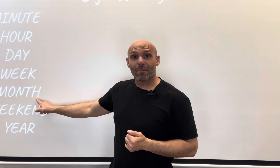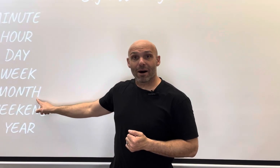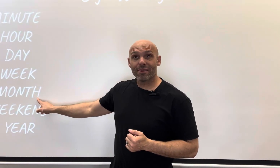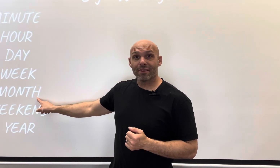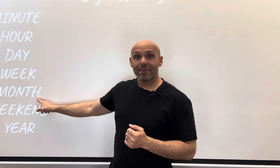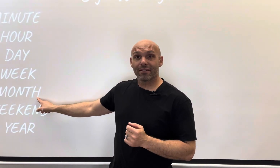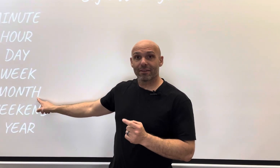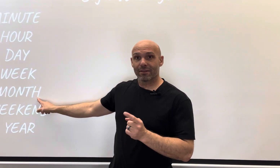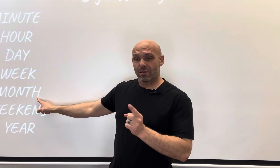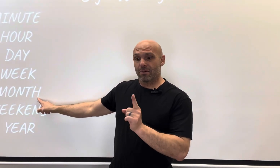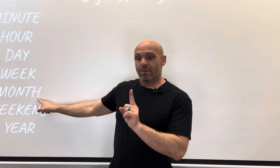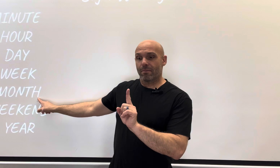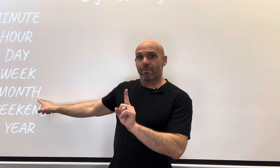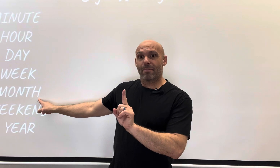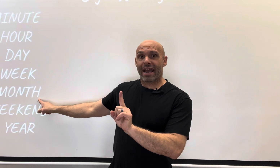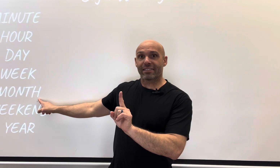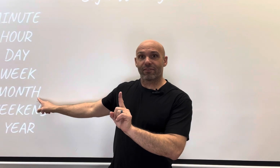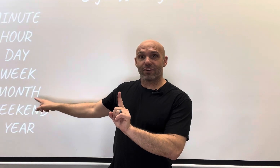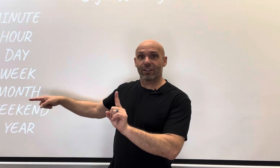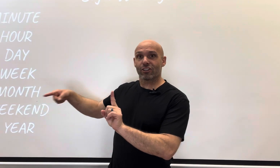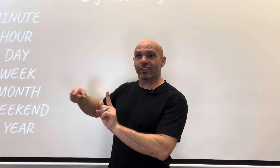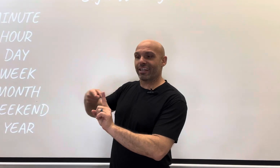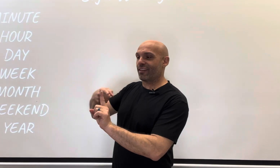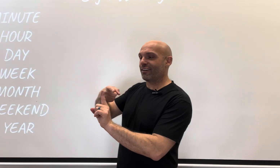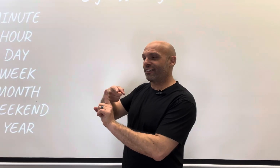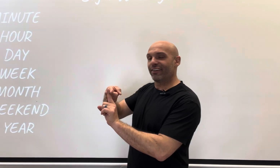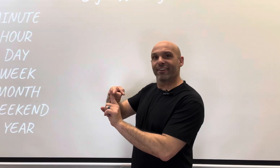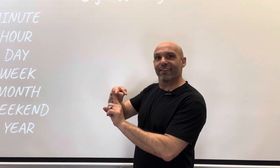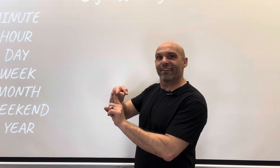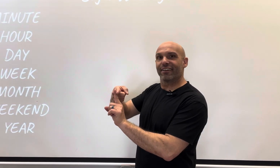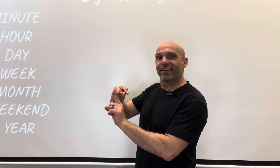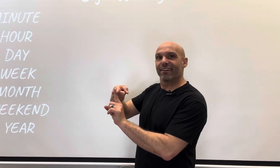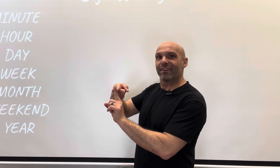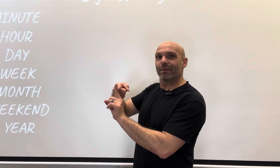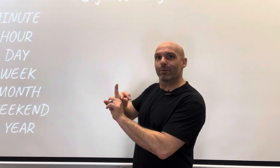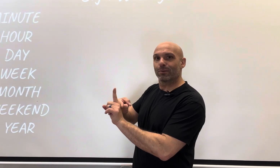Month, backs of fingers together.